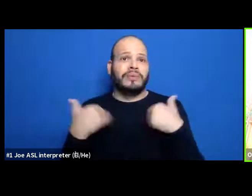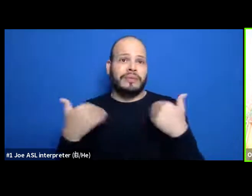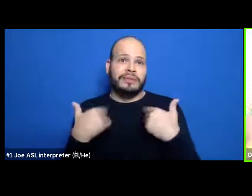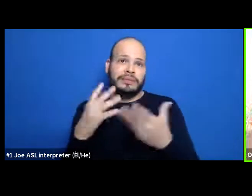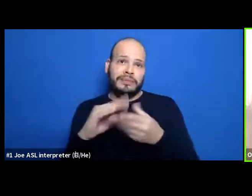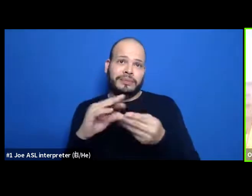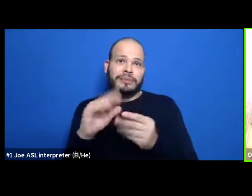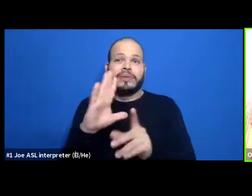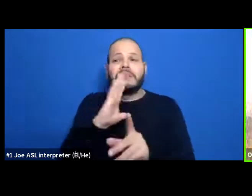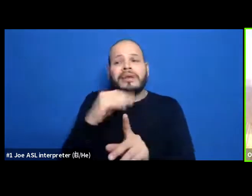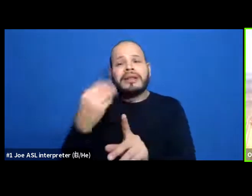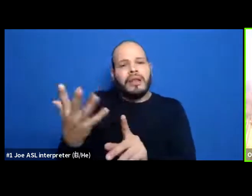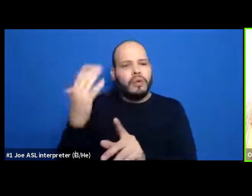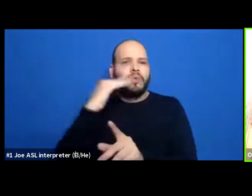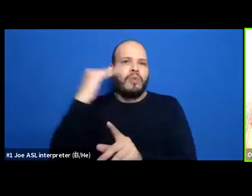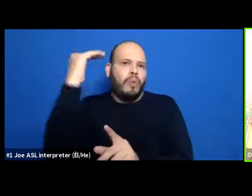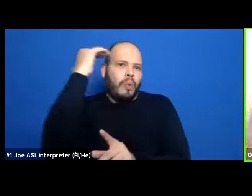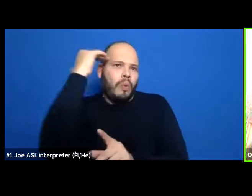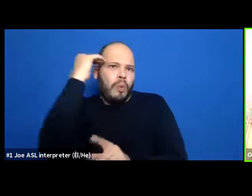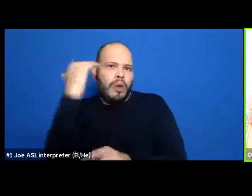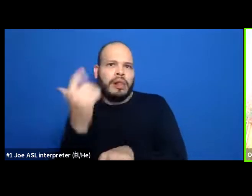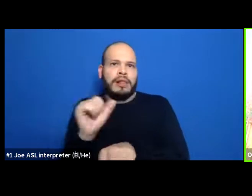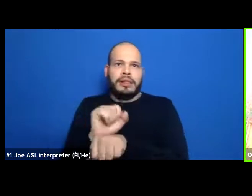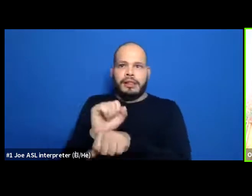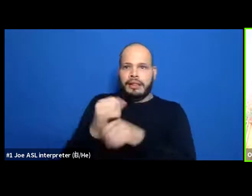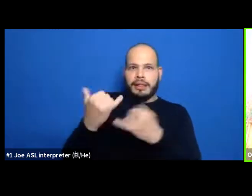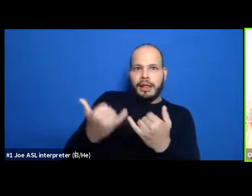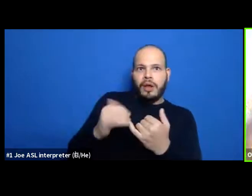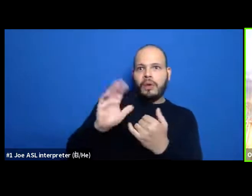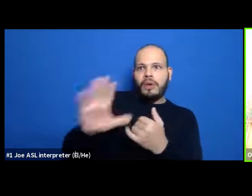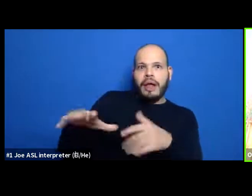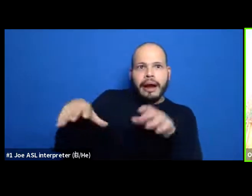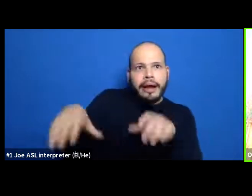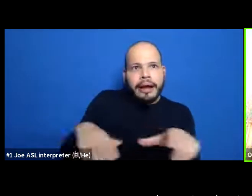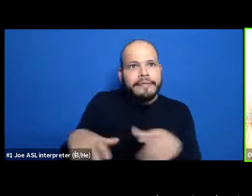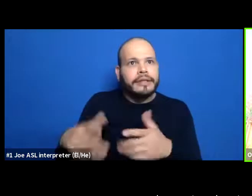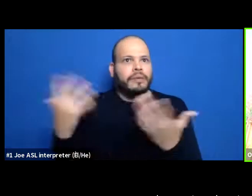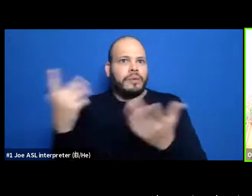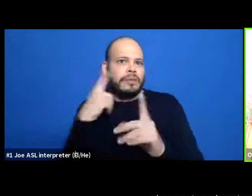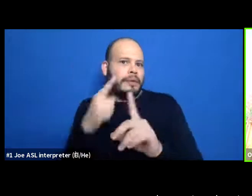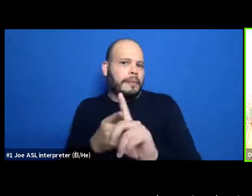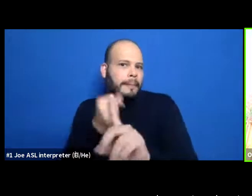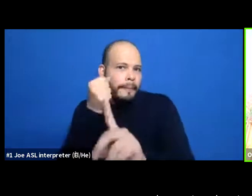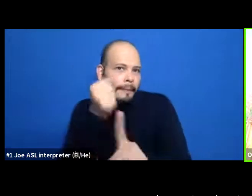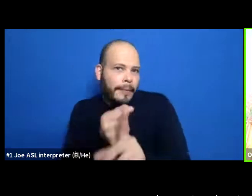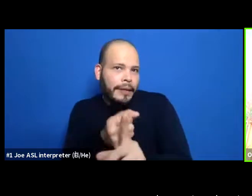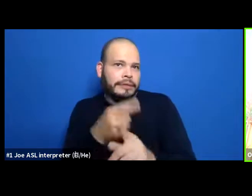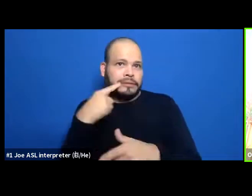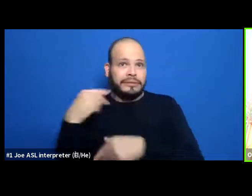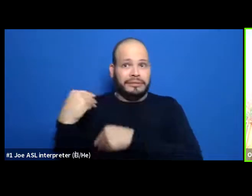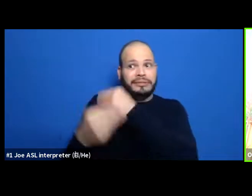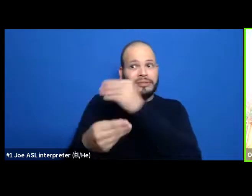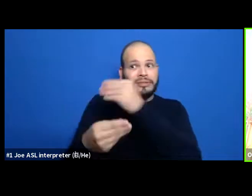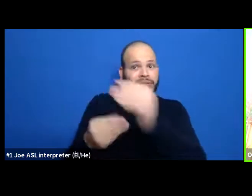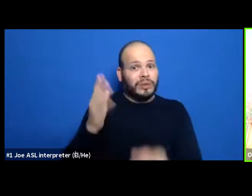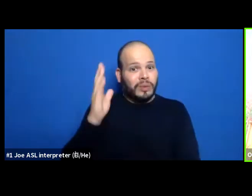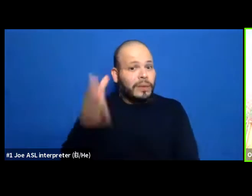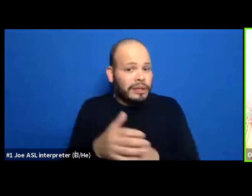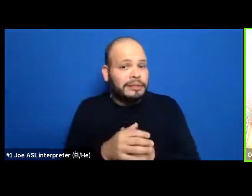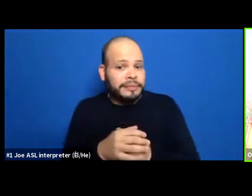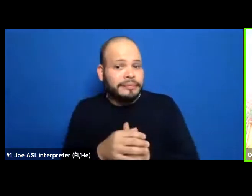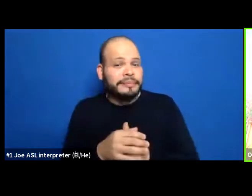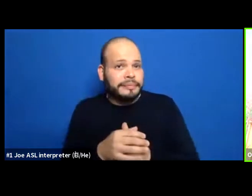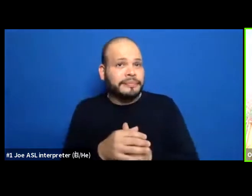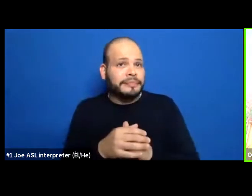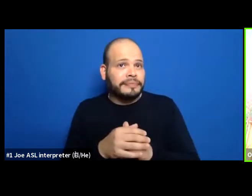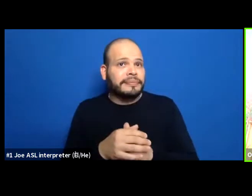it will impact the next 7 generations or that after that? I think that's extremely important as